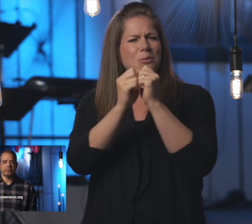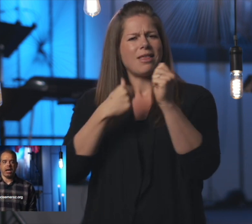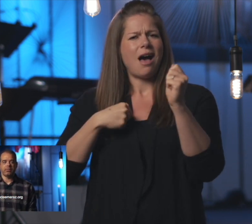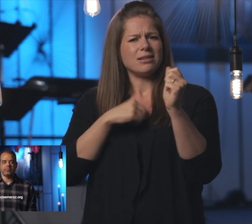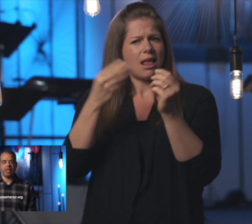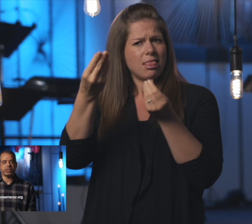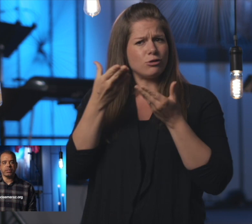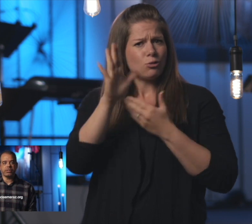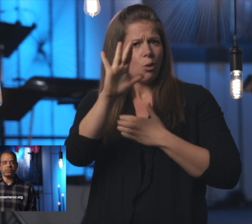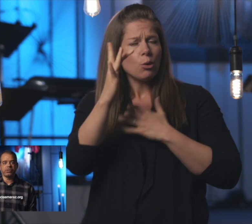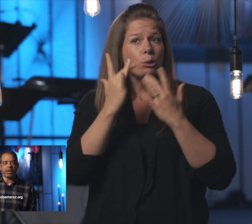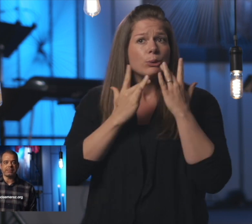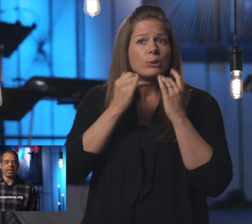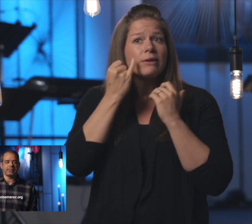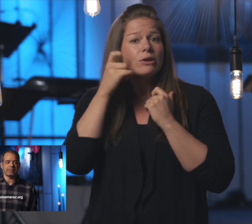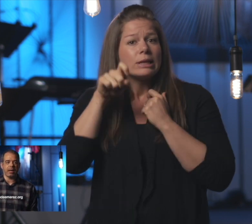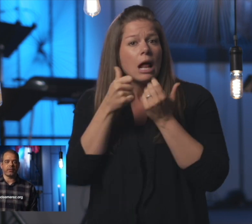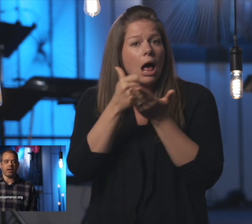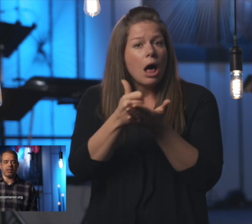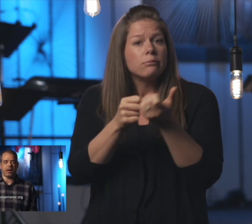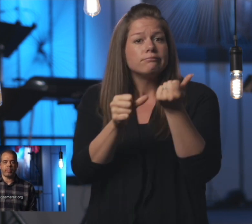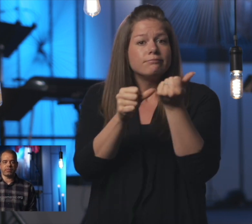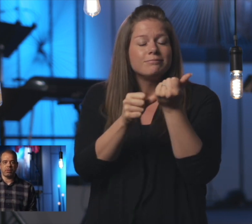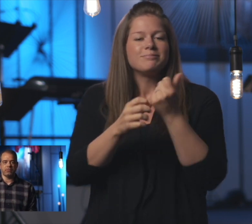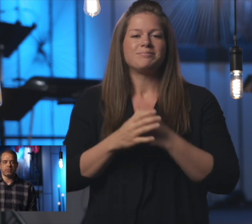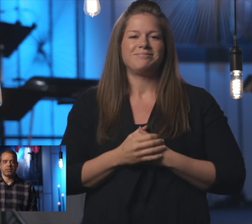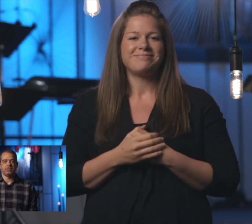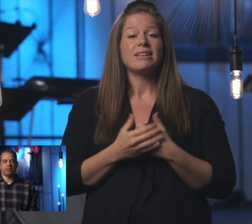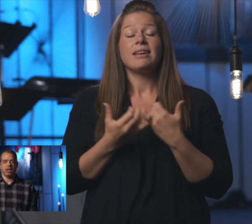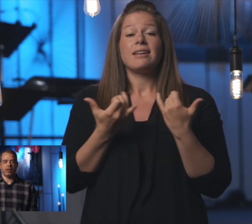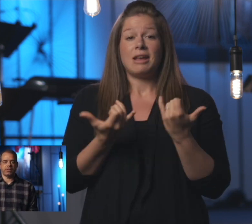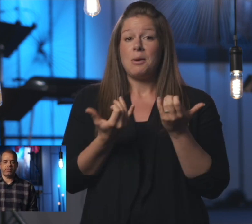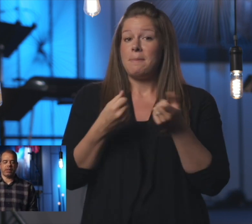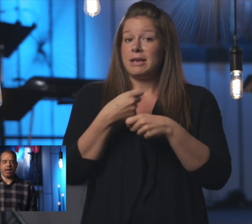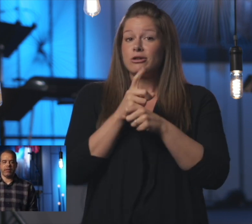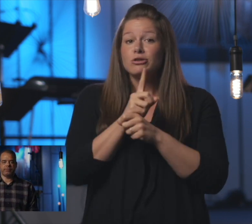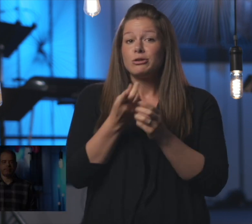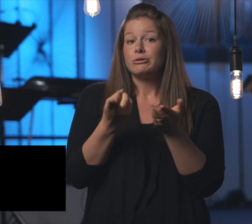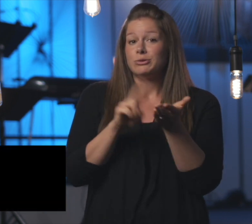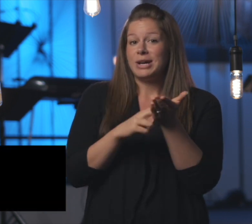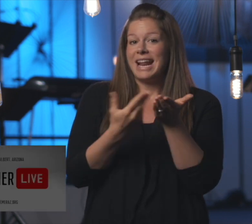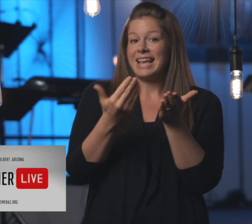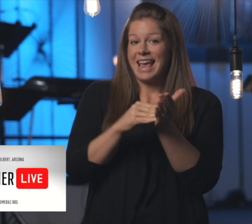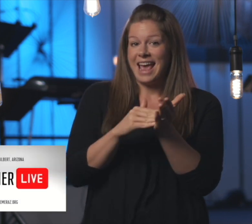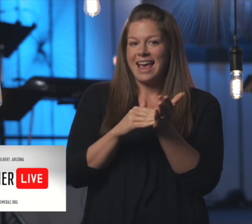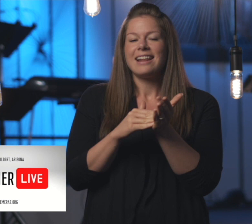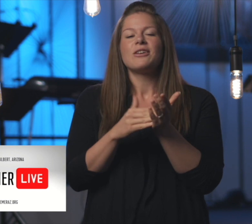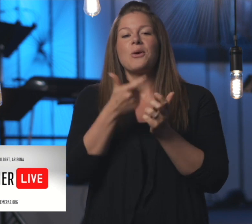Now, make sure that you join us next time for another episode of Redeemer Live.